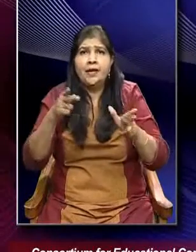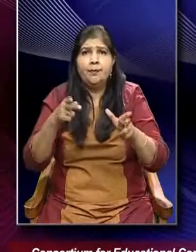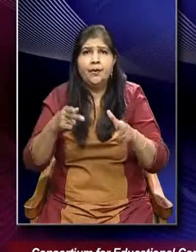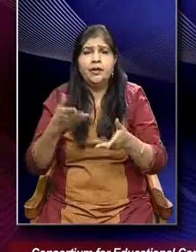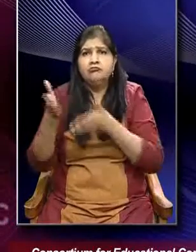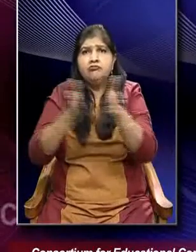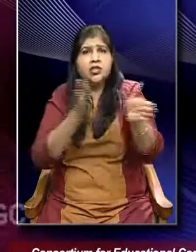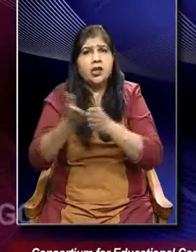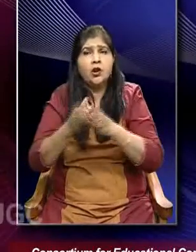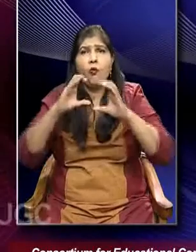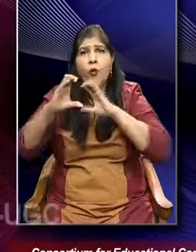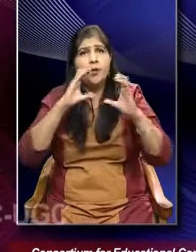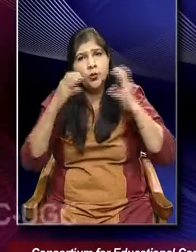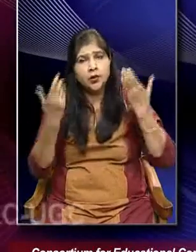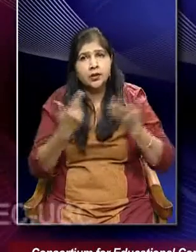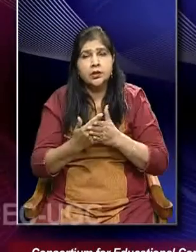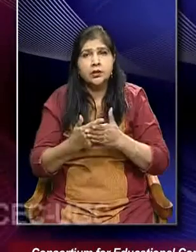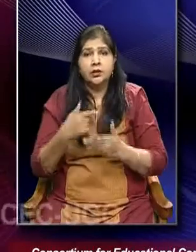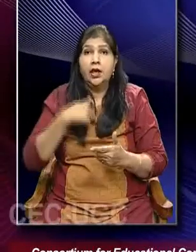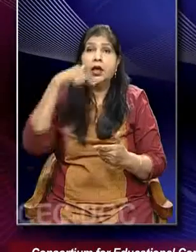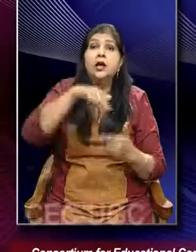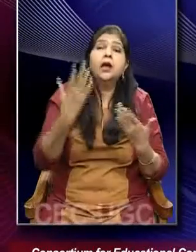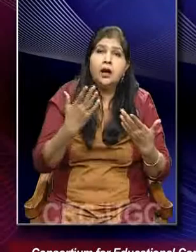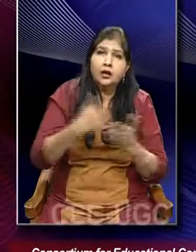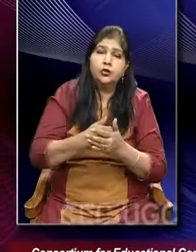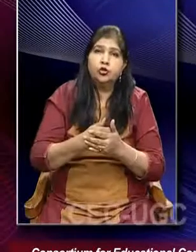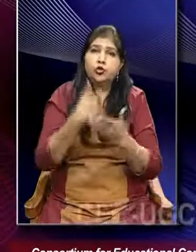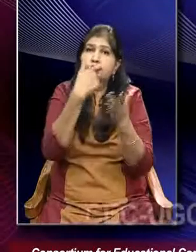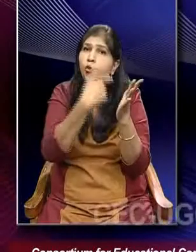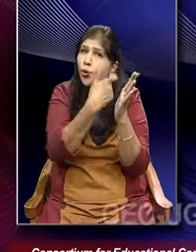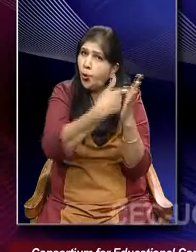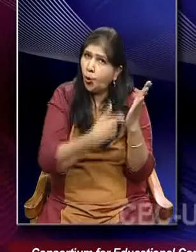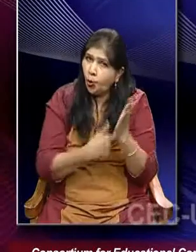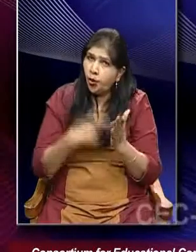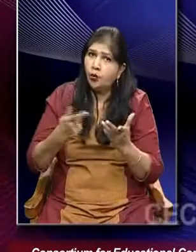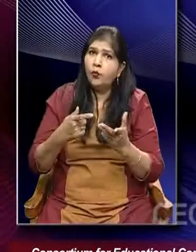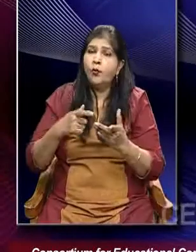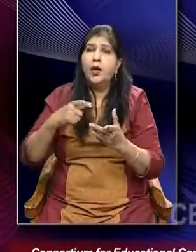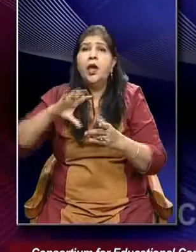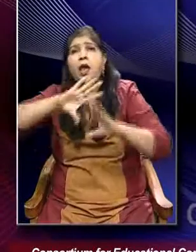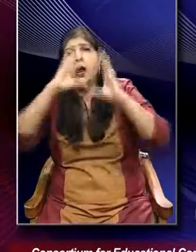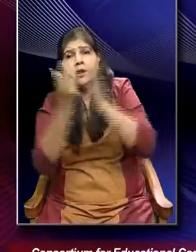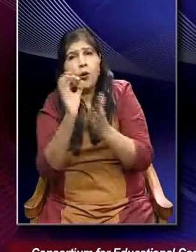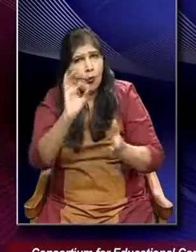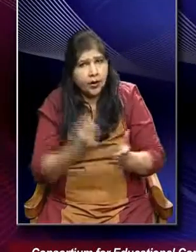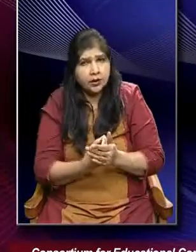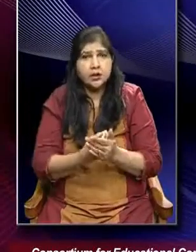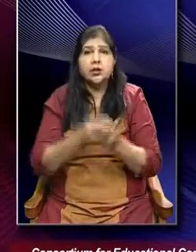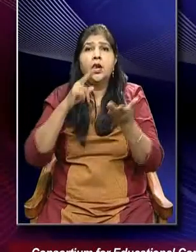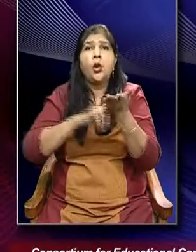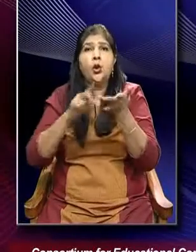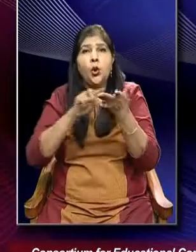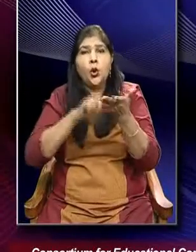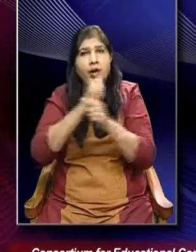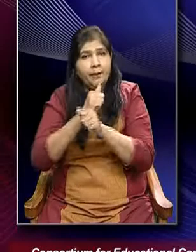of communication, and herein role of international organizations, non-governmental